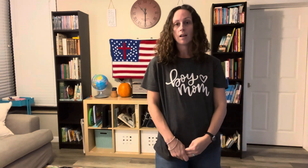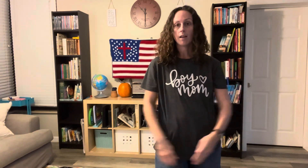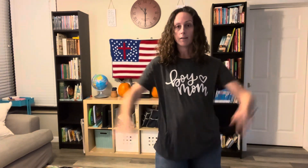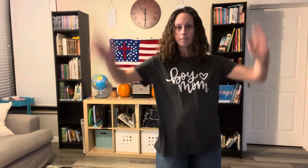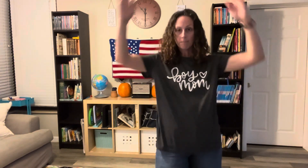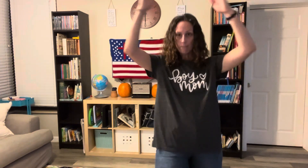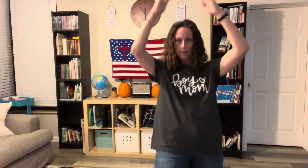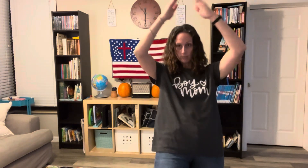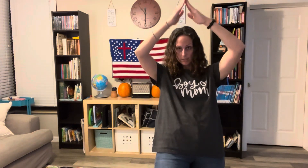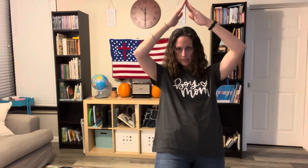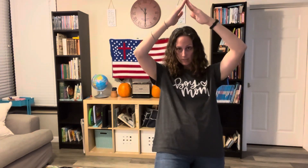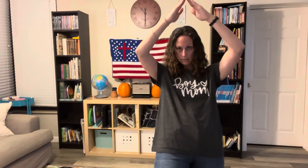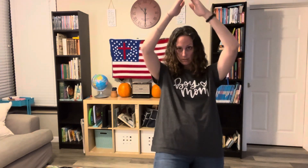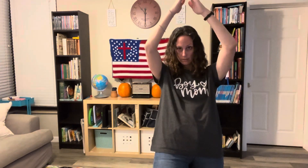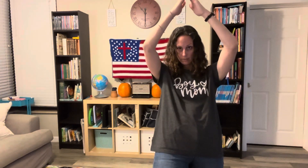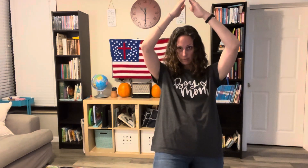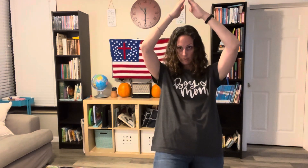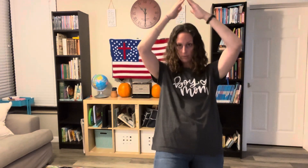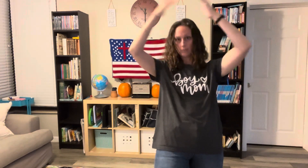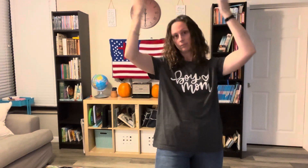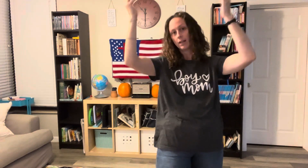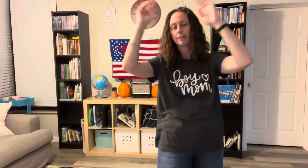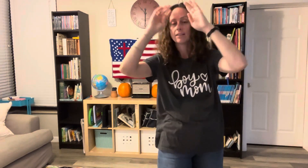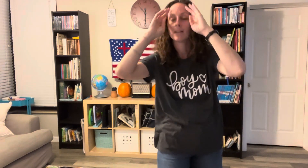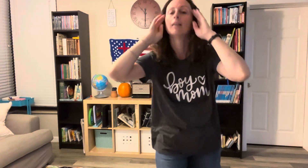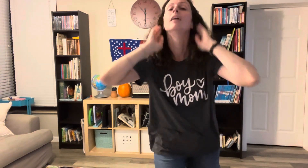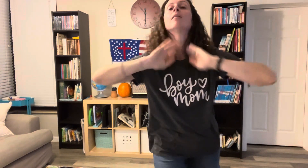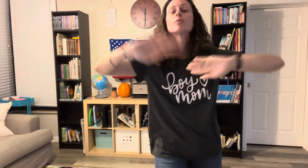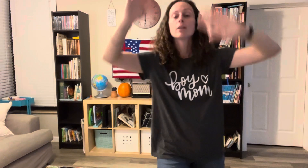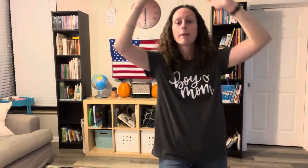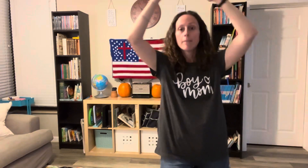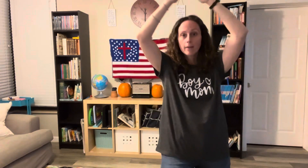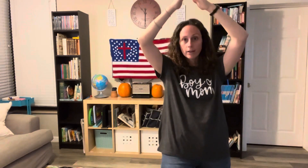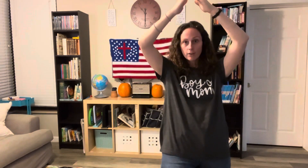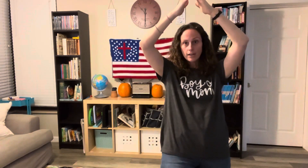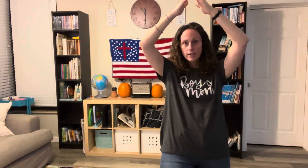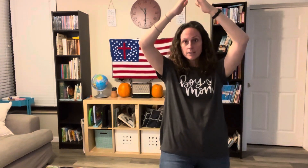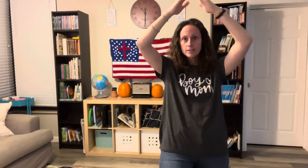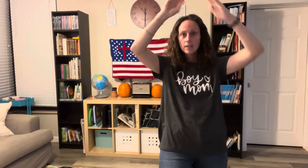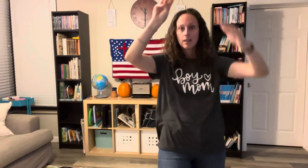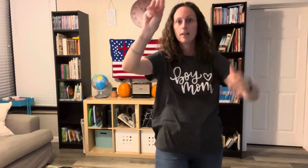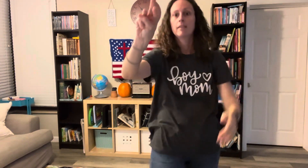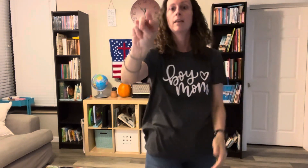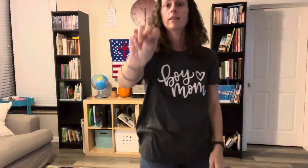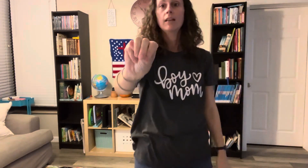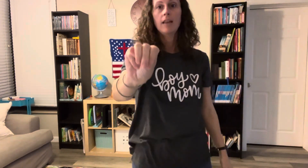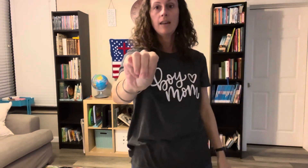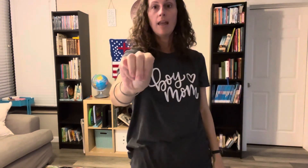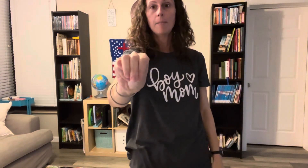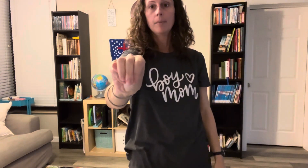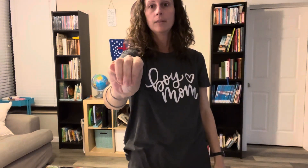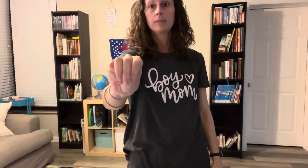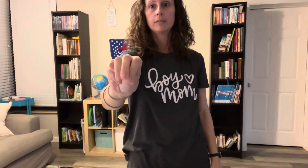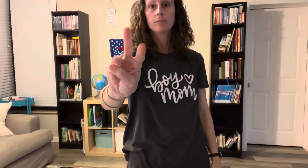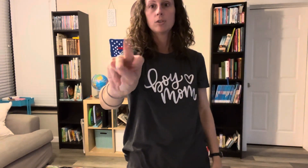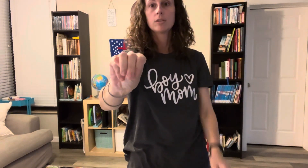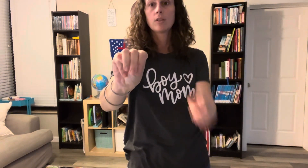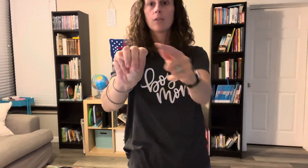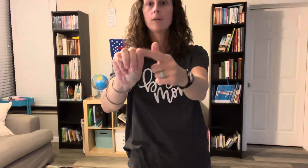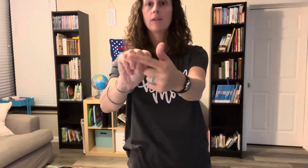sign mountain, or it's not, we're just gonna make a mountain out of our hands, and then an M, which is 3 fingers